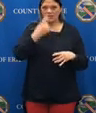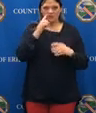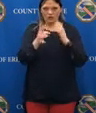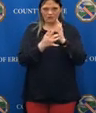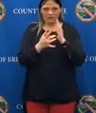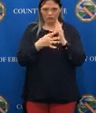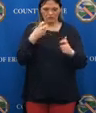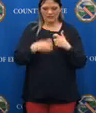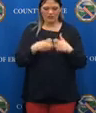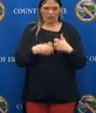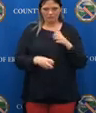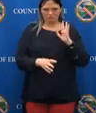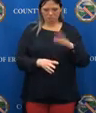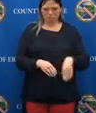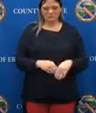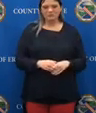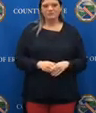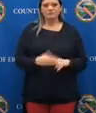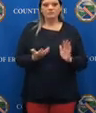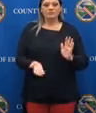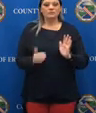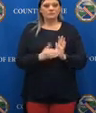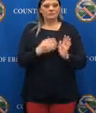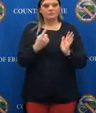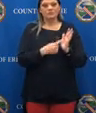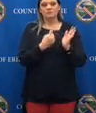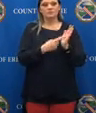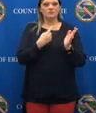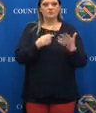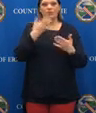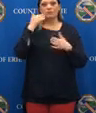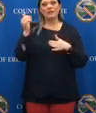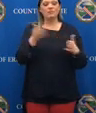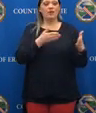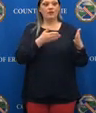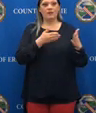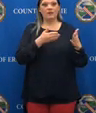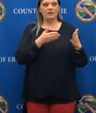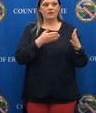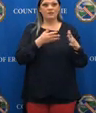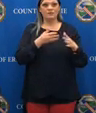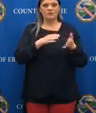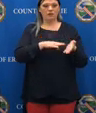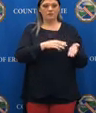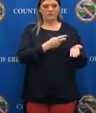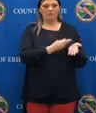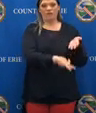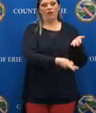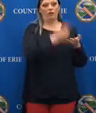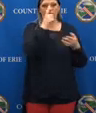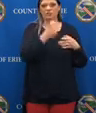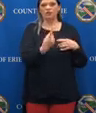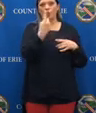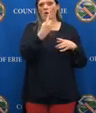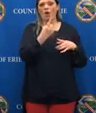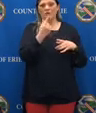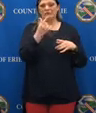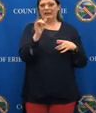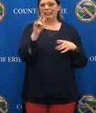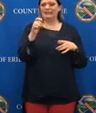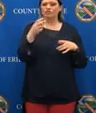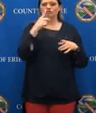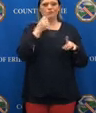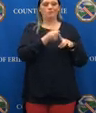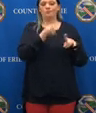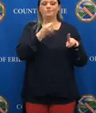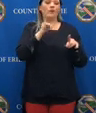technical difficulties. Once again, sometimes the best plans get laid waste by one little glitch, and that's exactly what appears to have